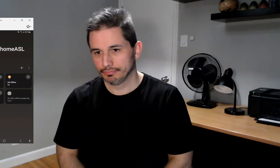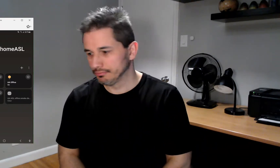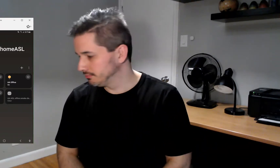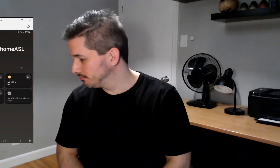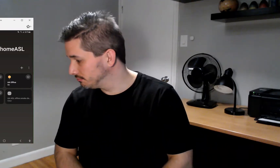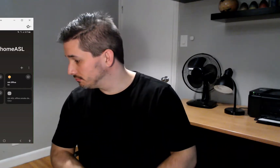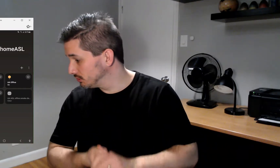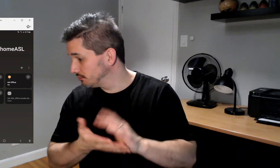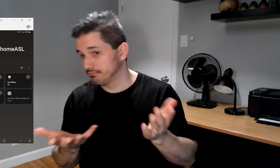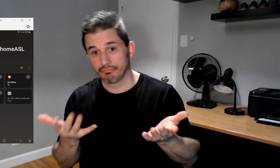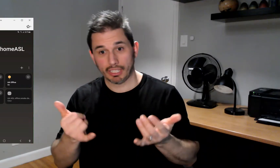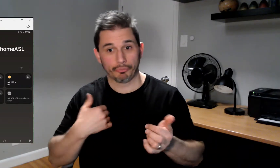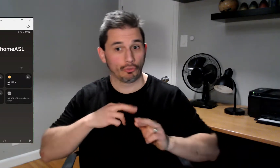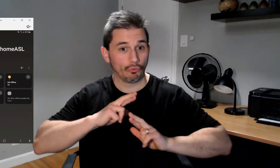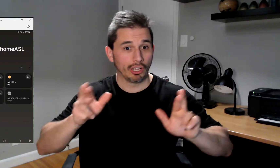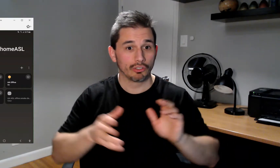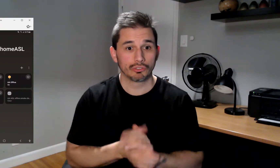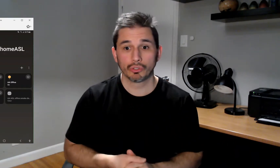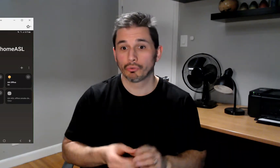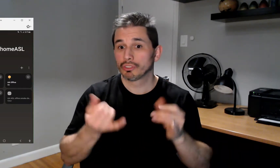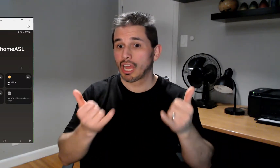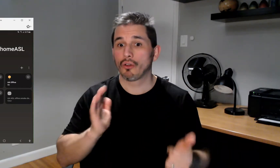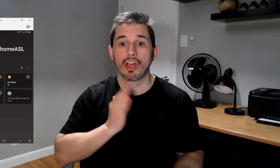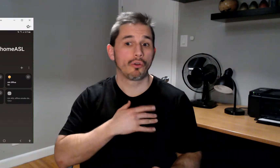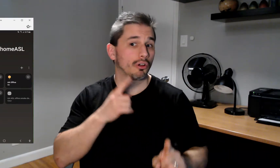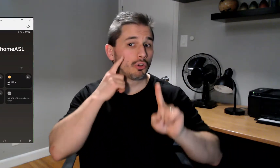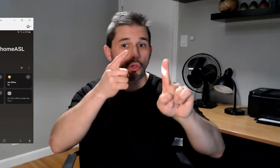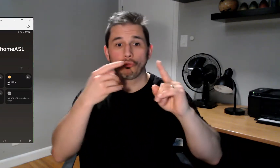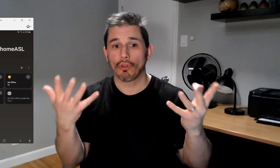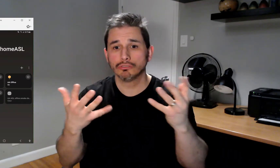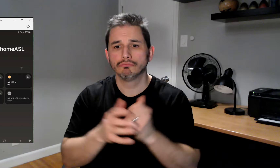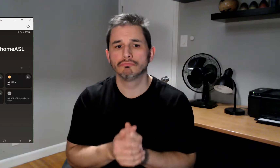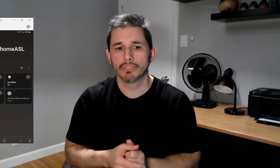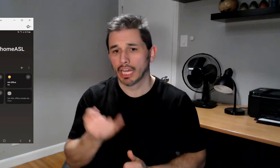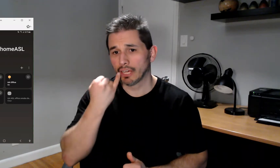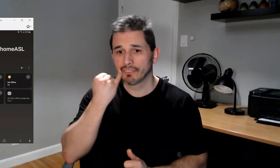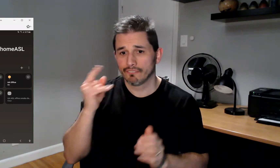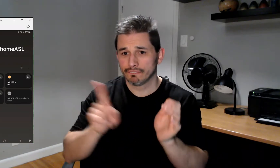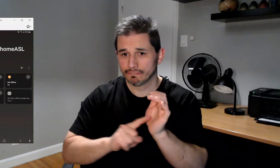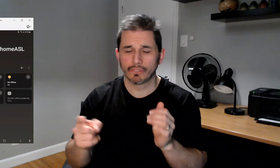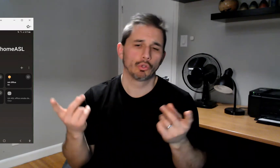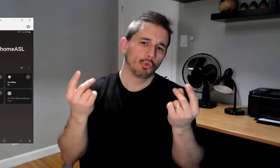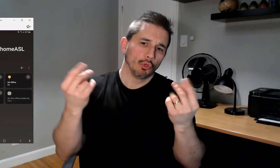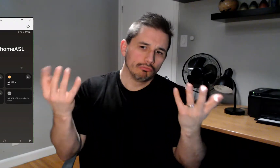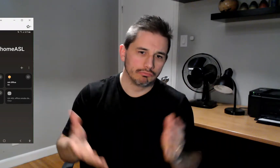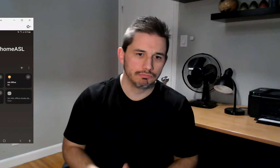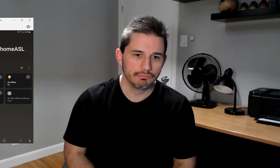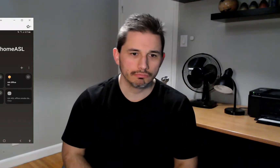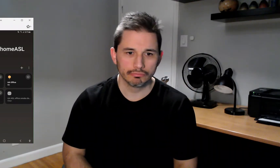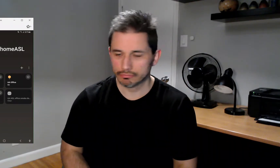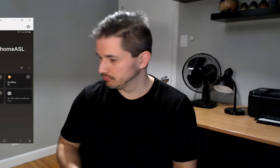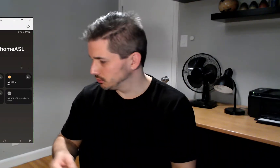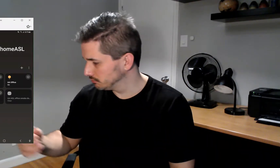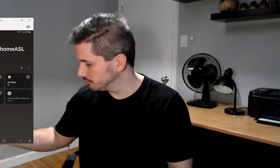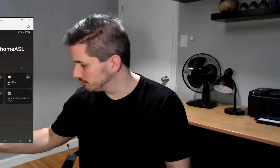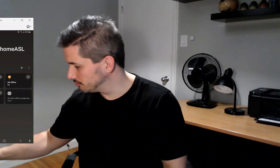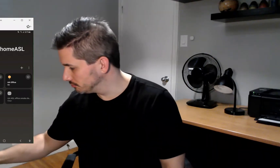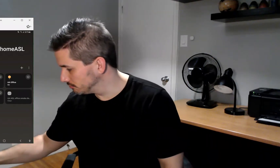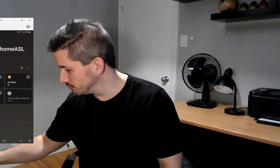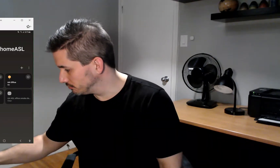I've just called AA. So the reason I've set this up is to set up that whenever it detects smoke,